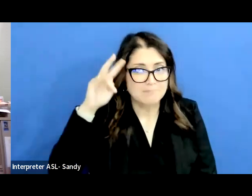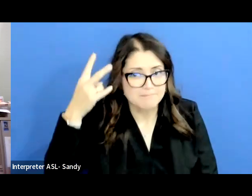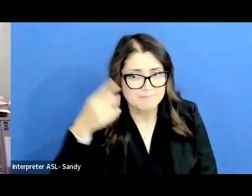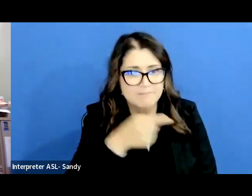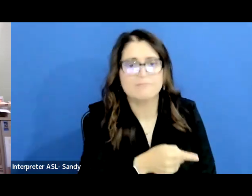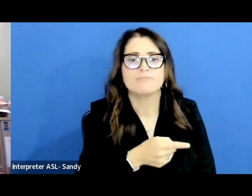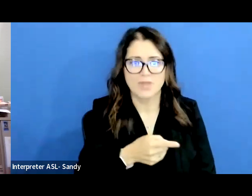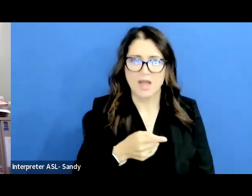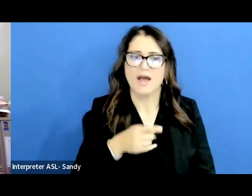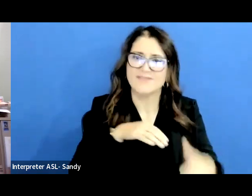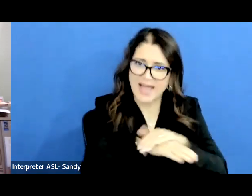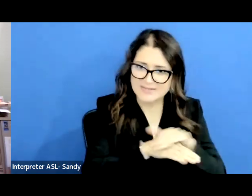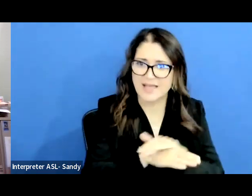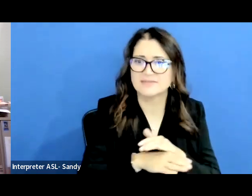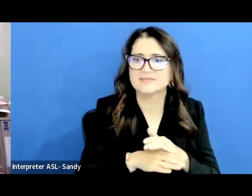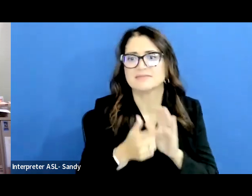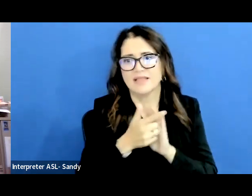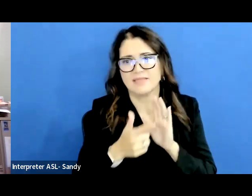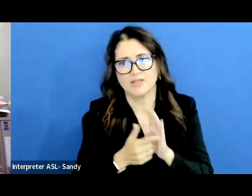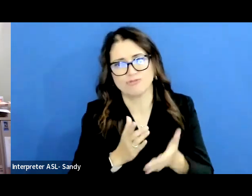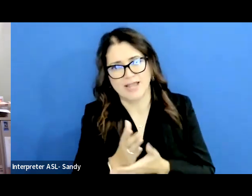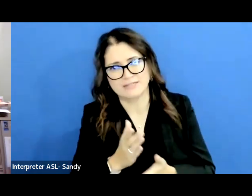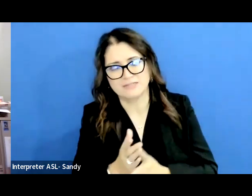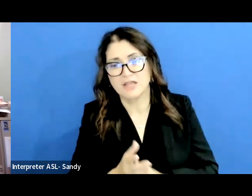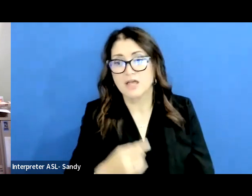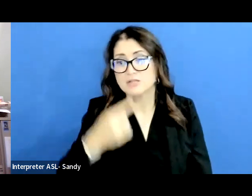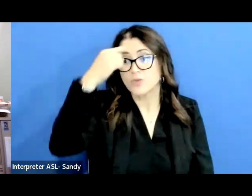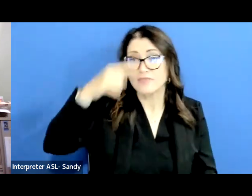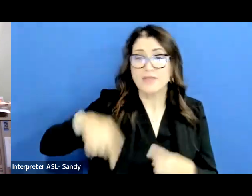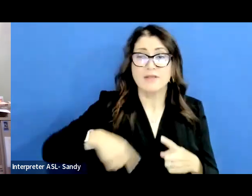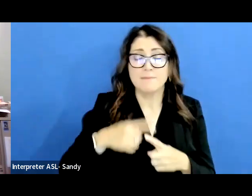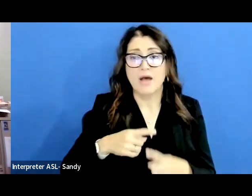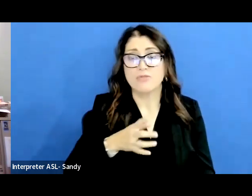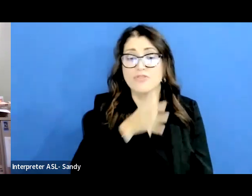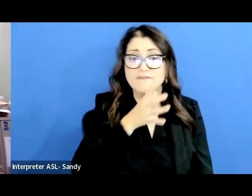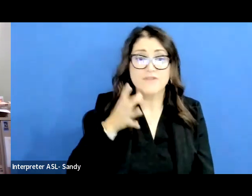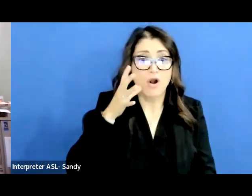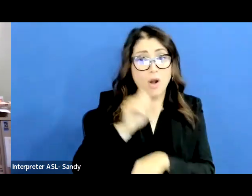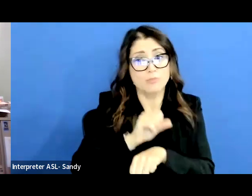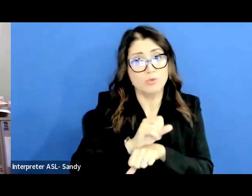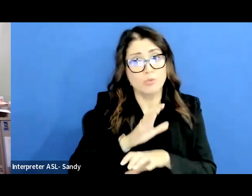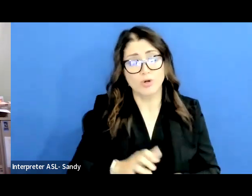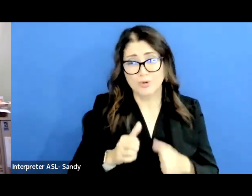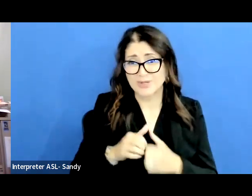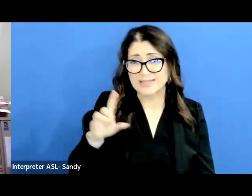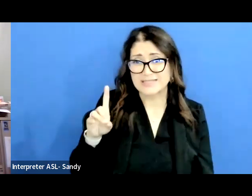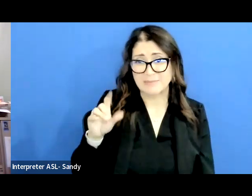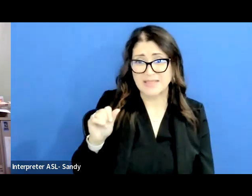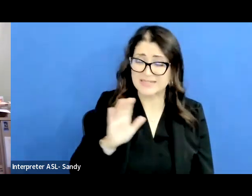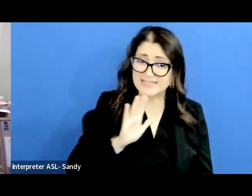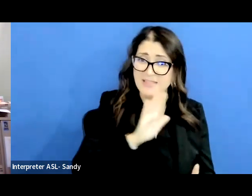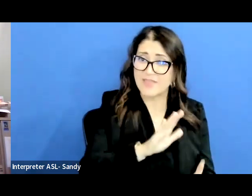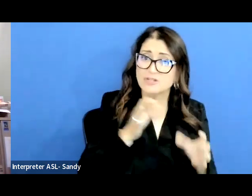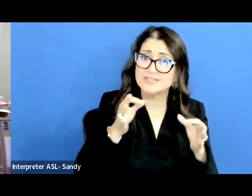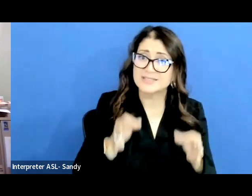rights. So, as we think about a farm worker with disabilities, their decisions related